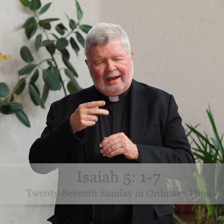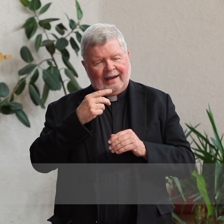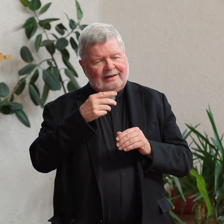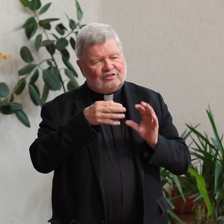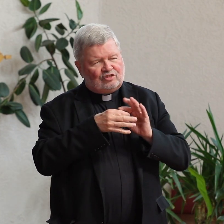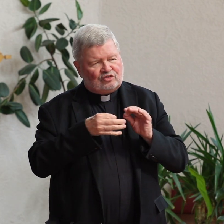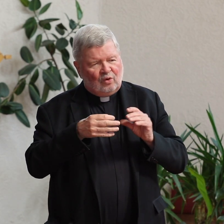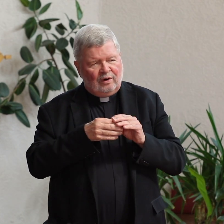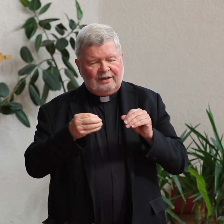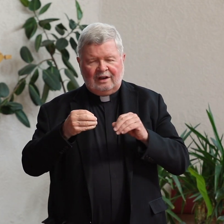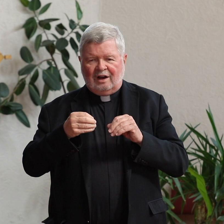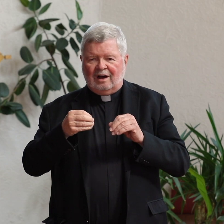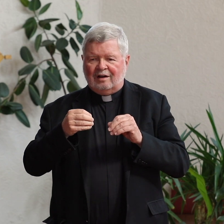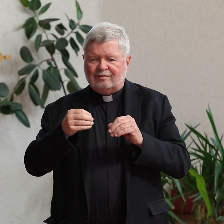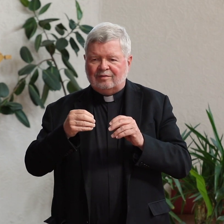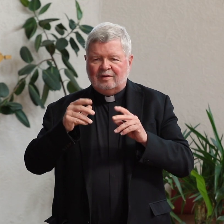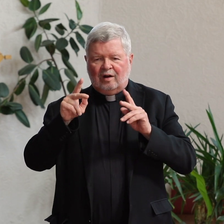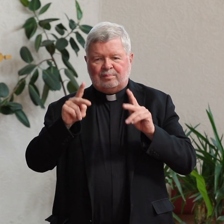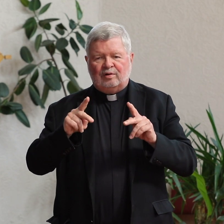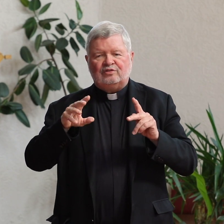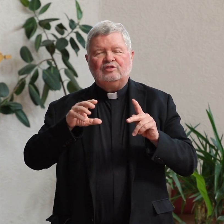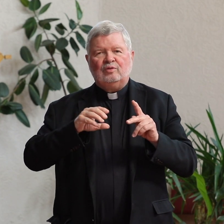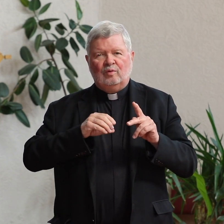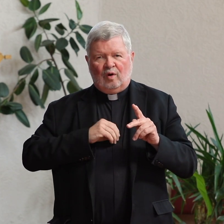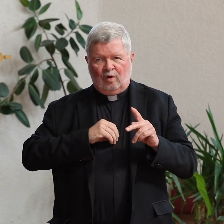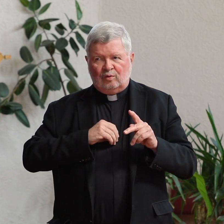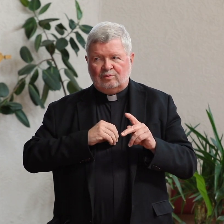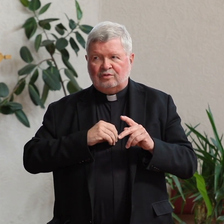And it's a story of a person who owns